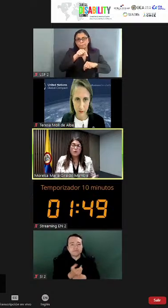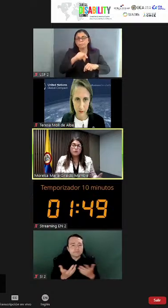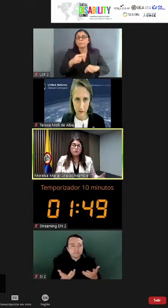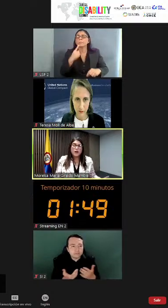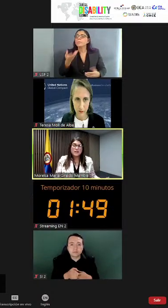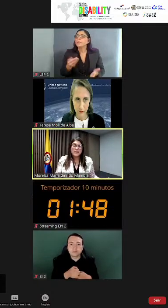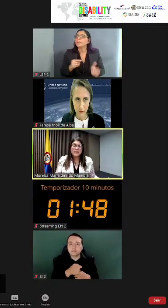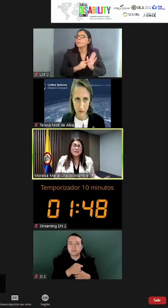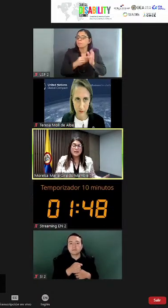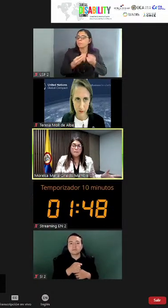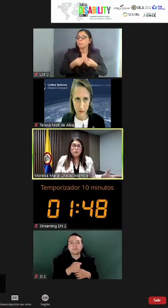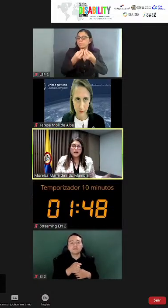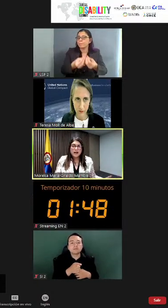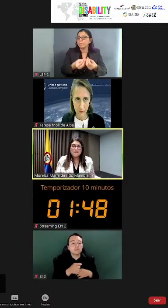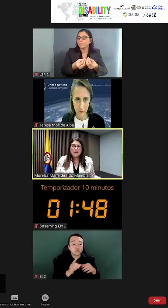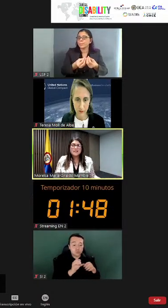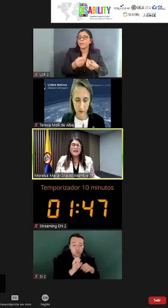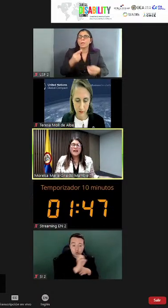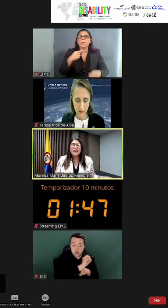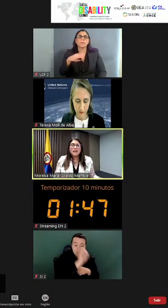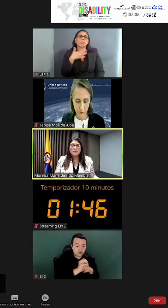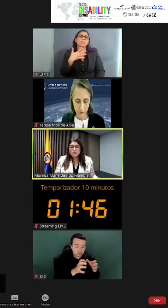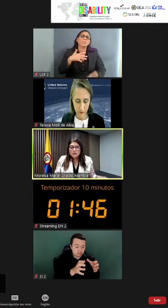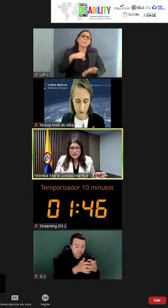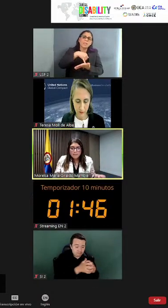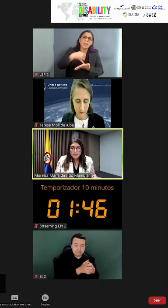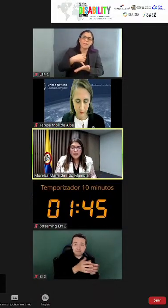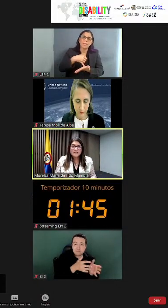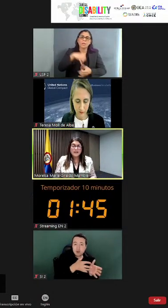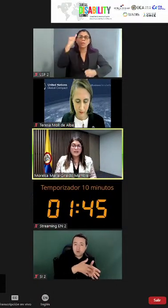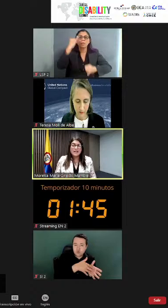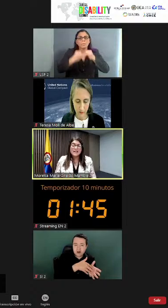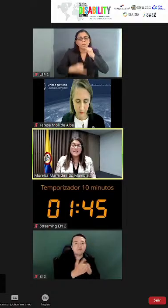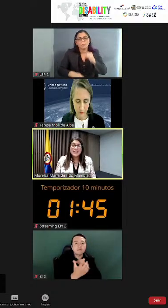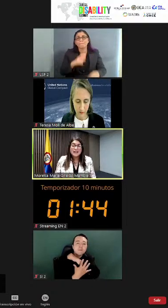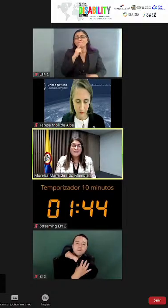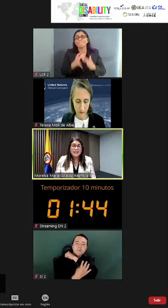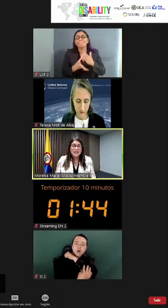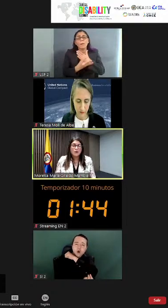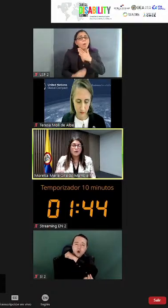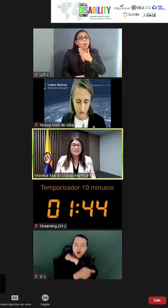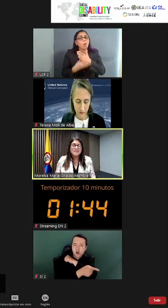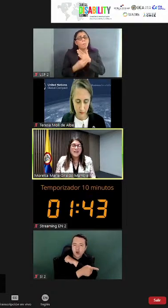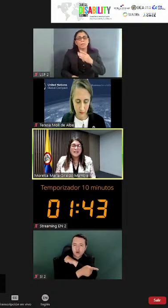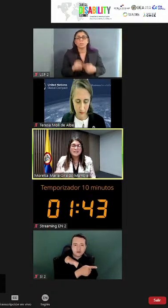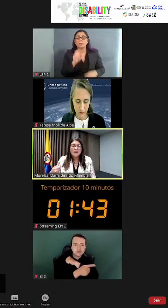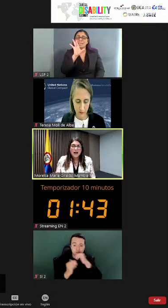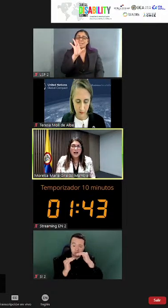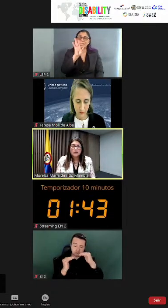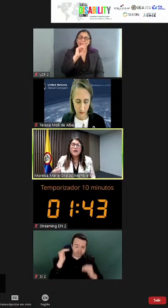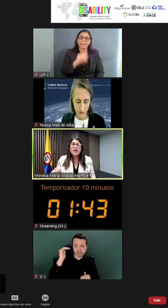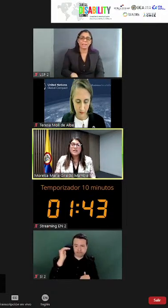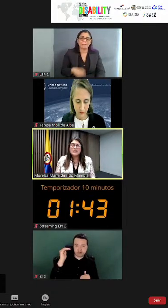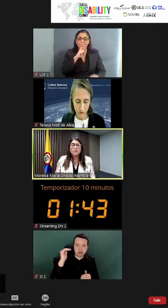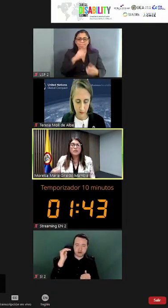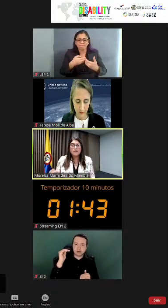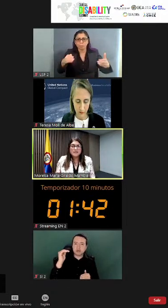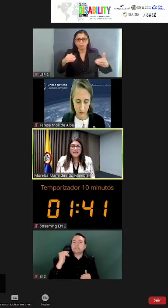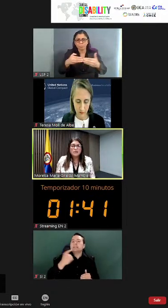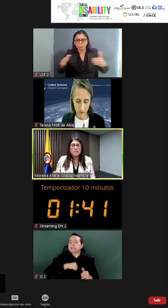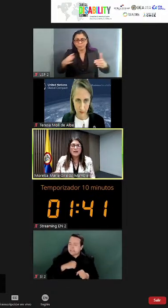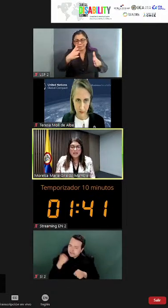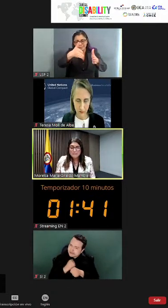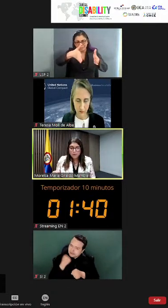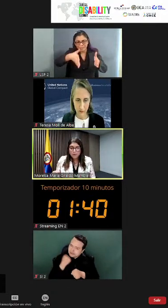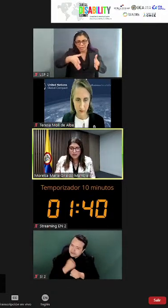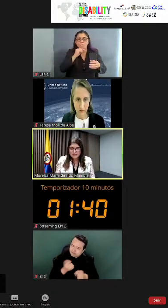with disabilities that belong to vulnerable parallels in terms of poverty and even so we have